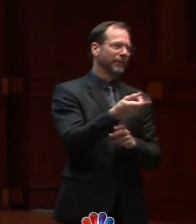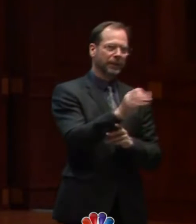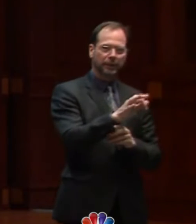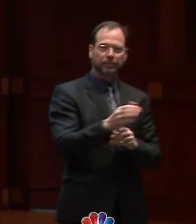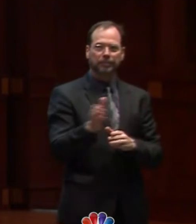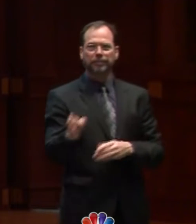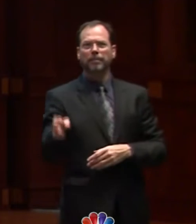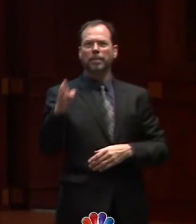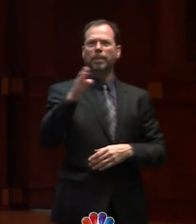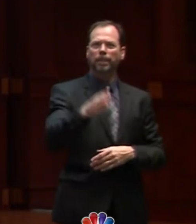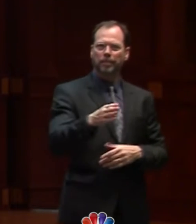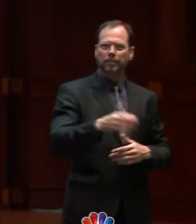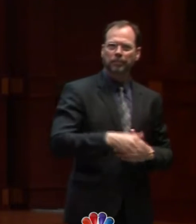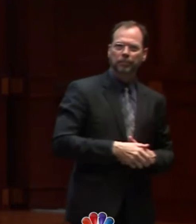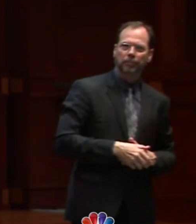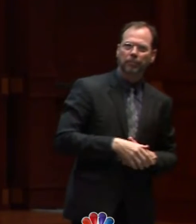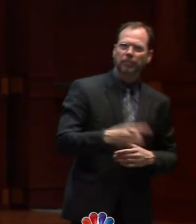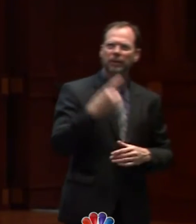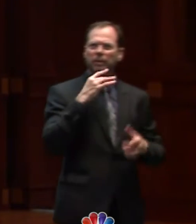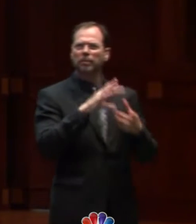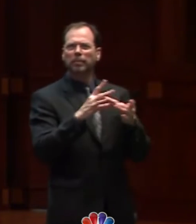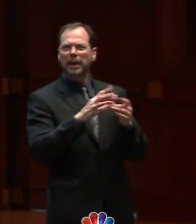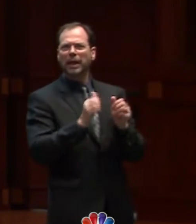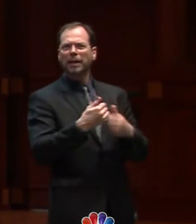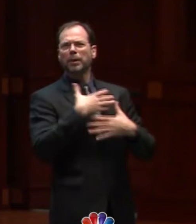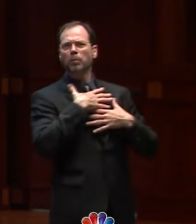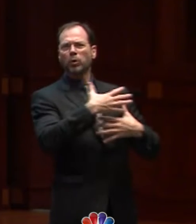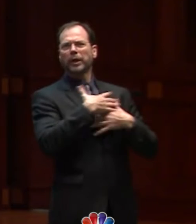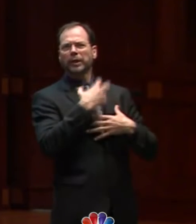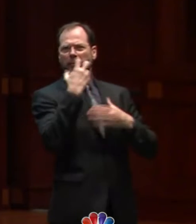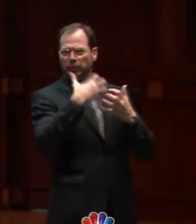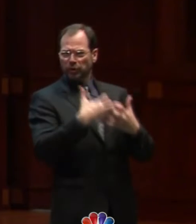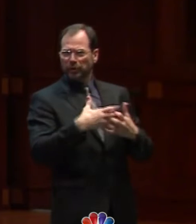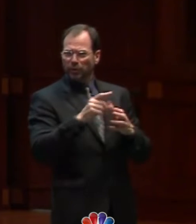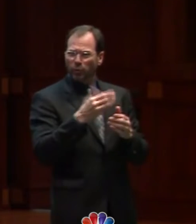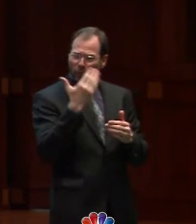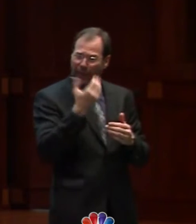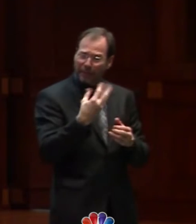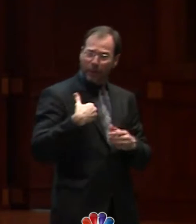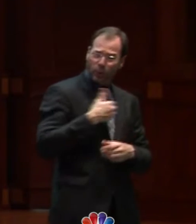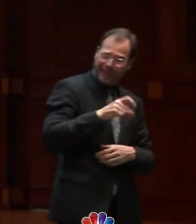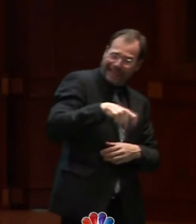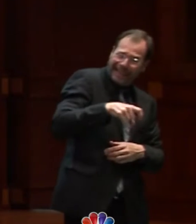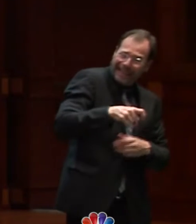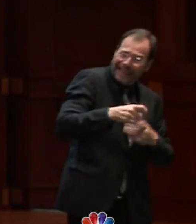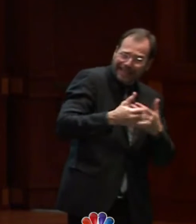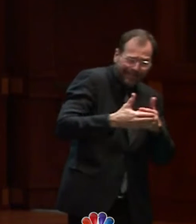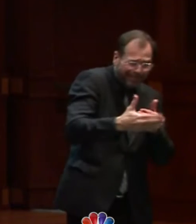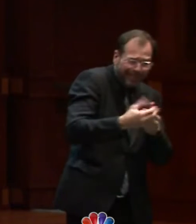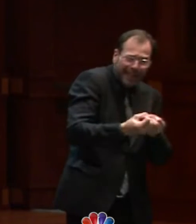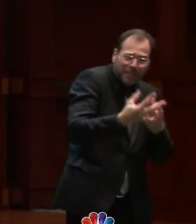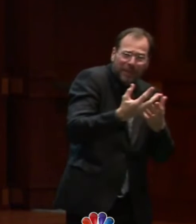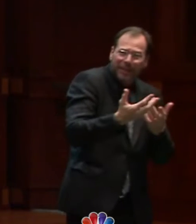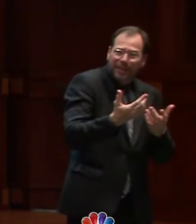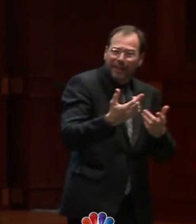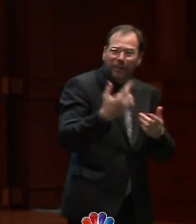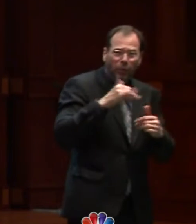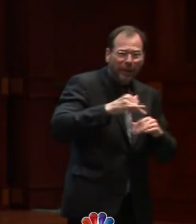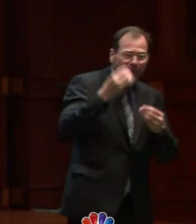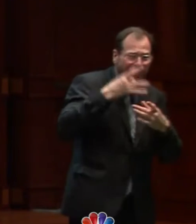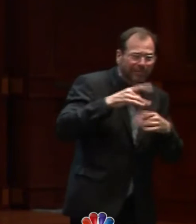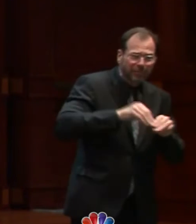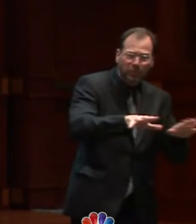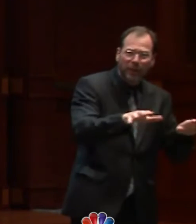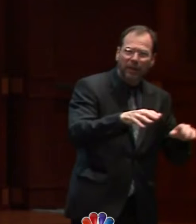Thank you, Governor. You mentioned how many ventilators we have. Do you know how many we need going forward or might need? And have